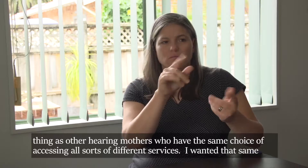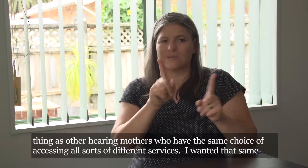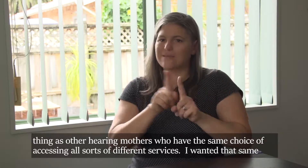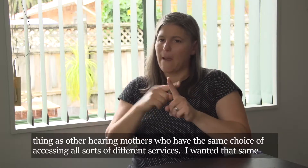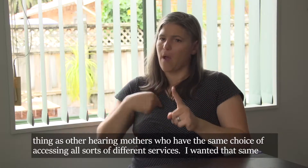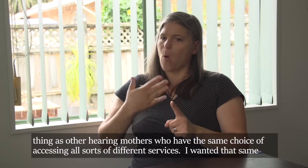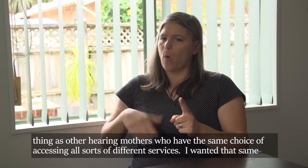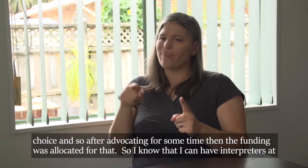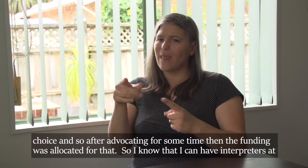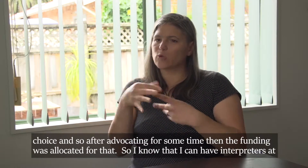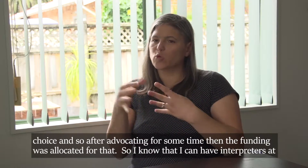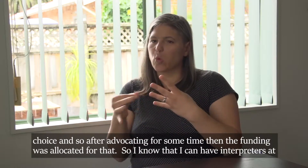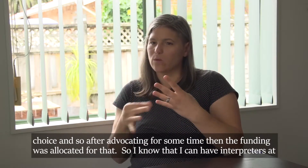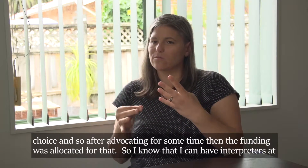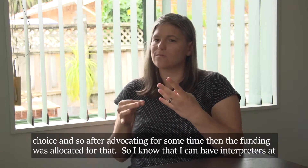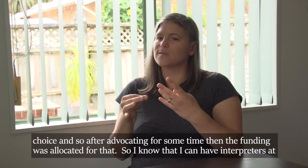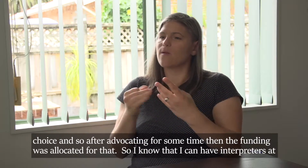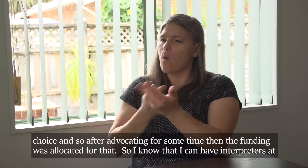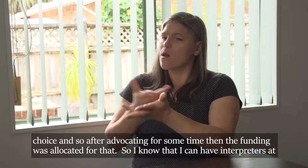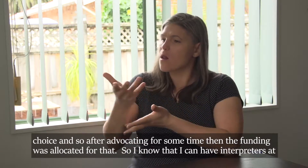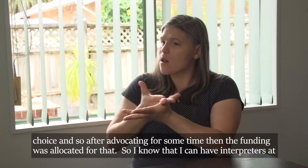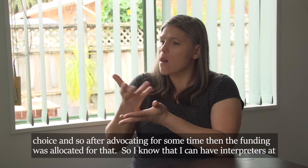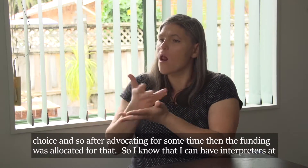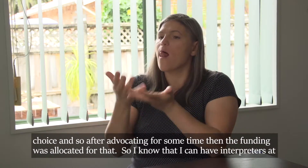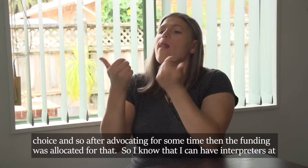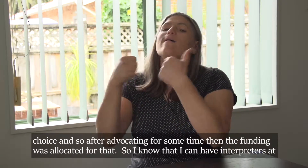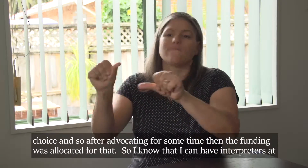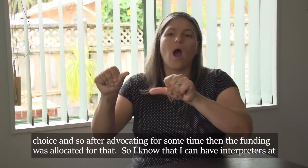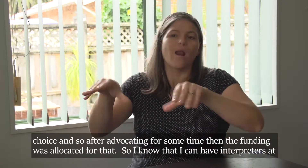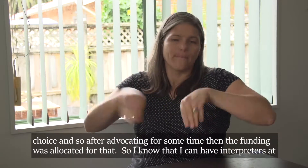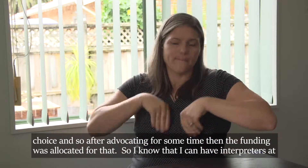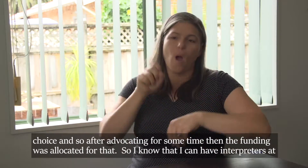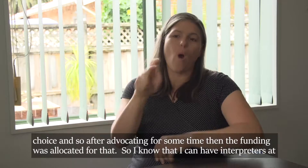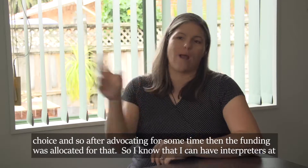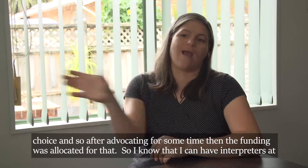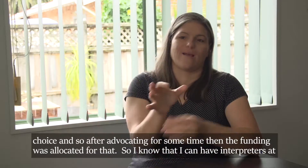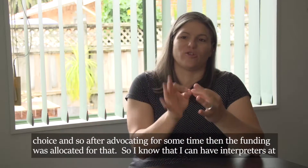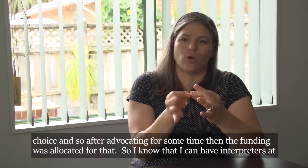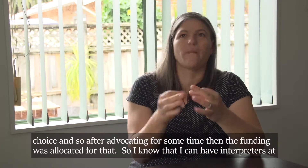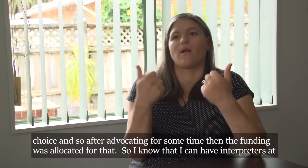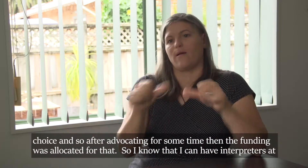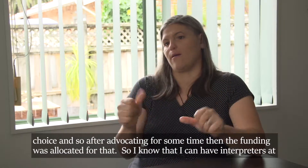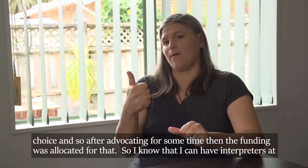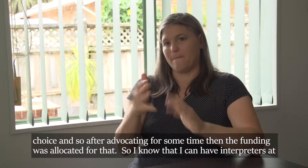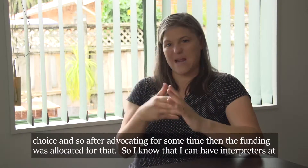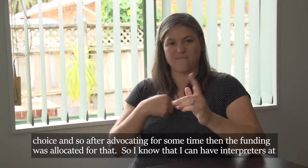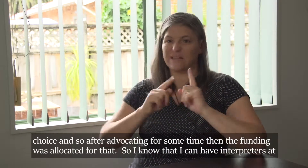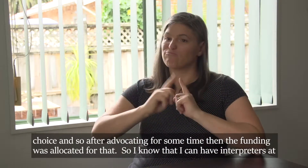services. I wanted that same choice. And so after advocating for some time, then the funding was